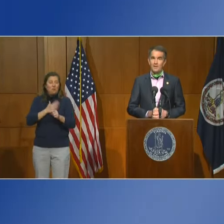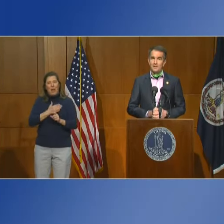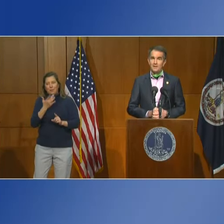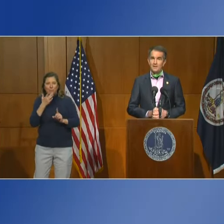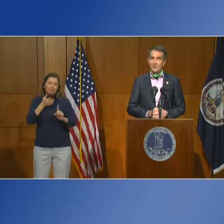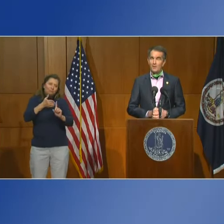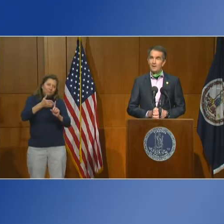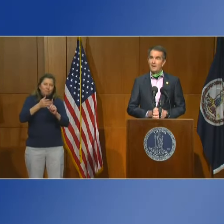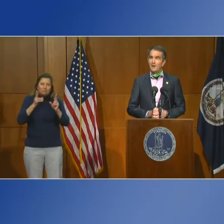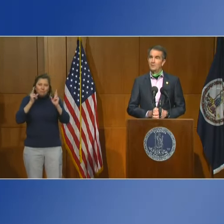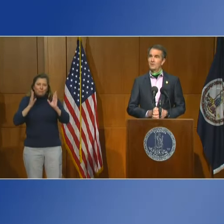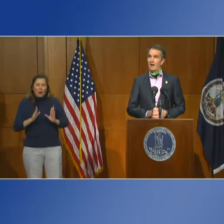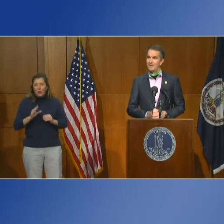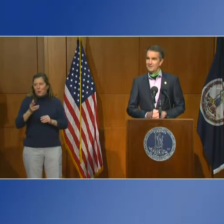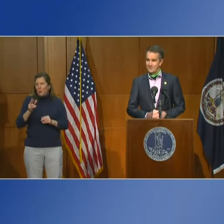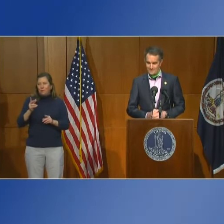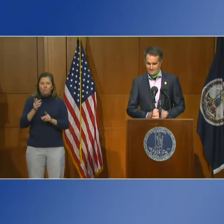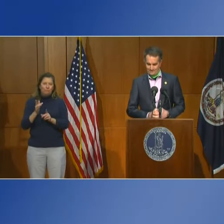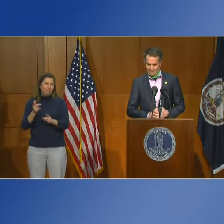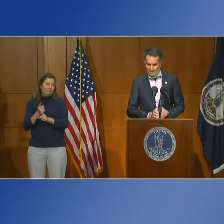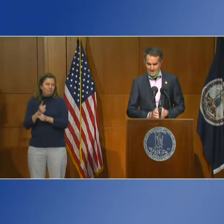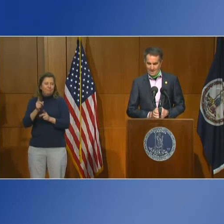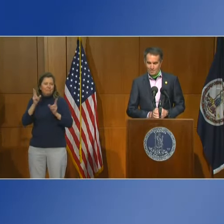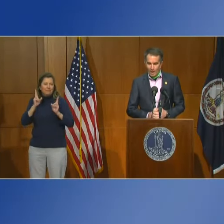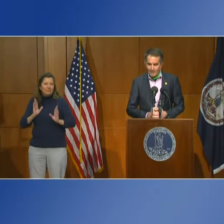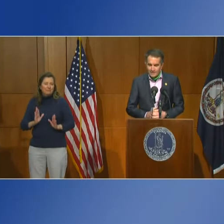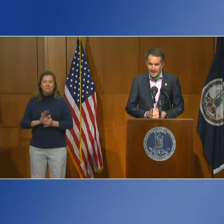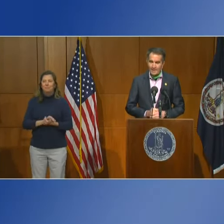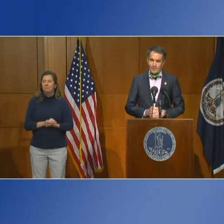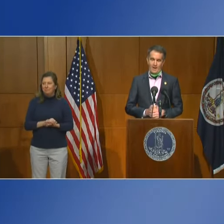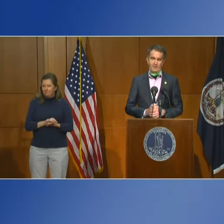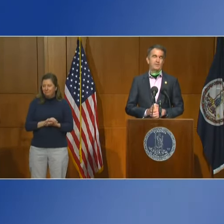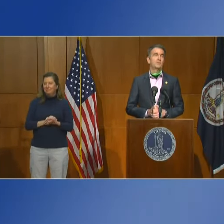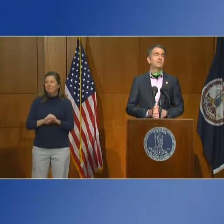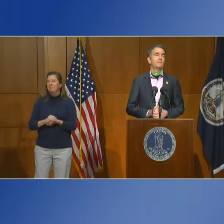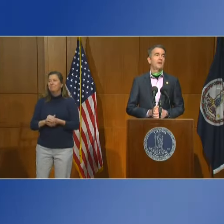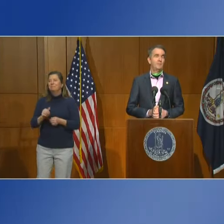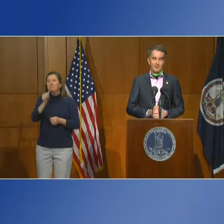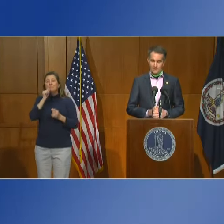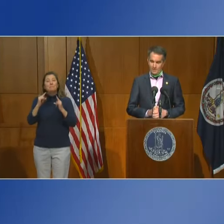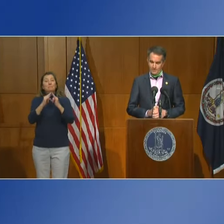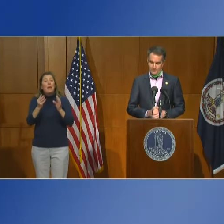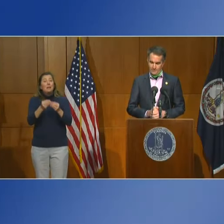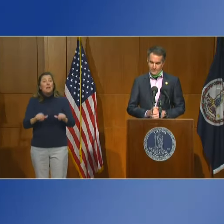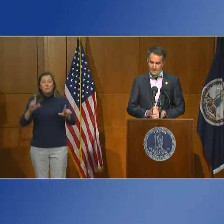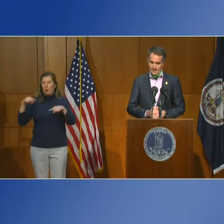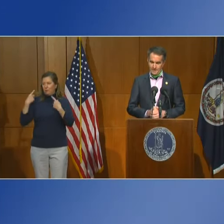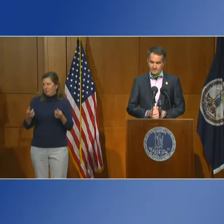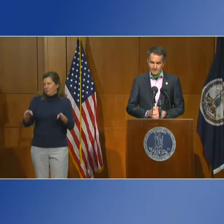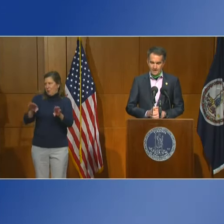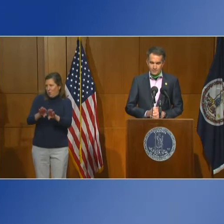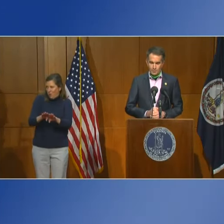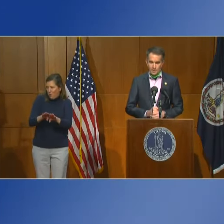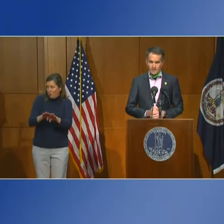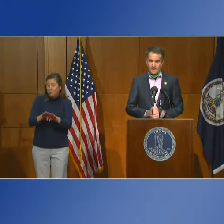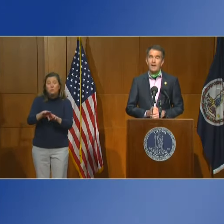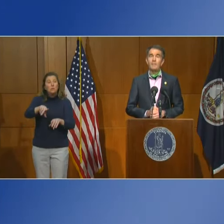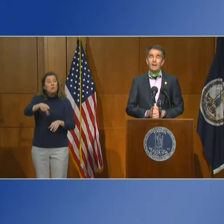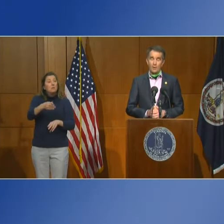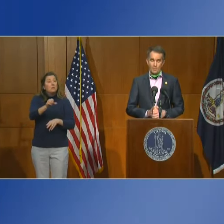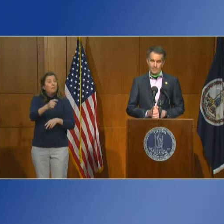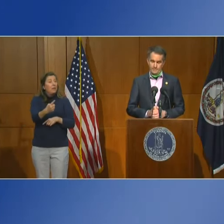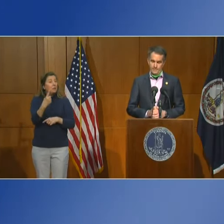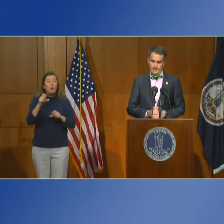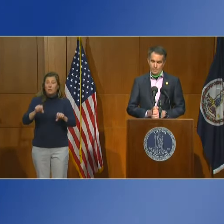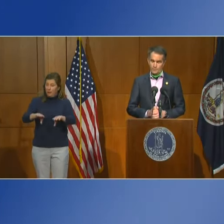or our hairstylist. Private campgrounds have been closed. In Phase 1, they